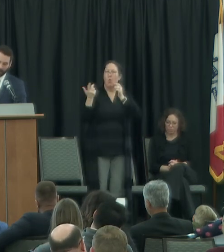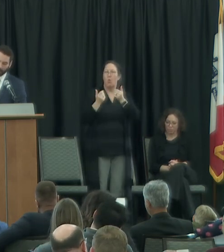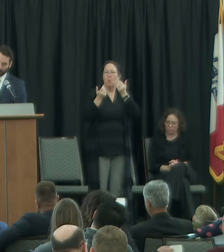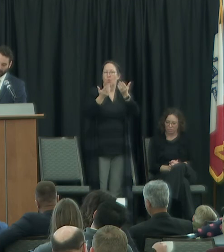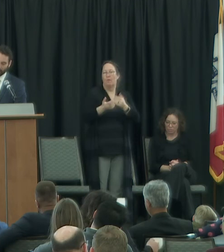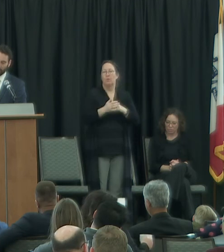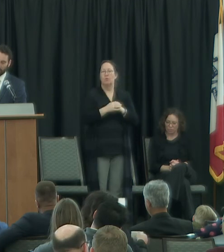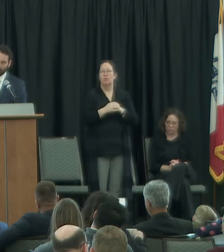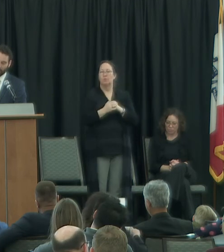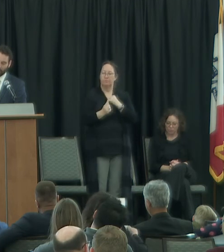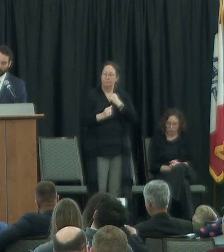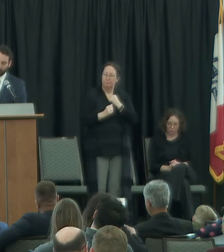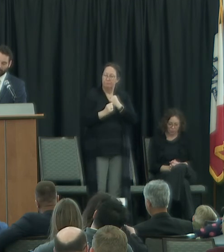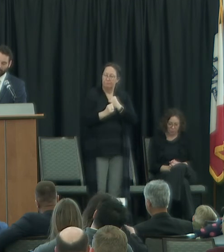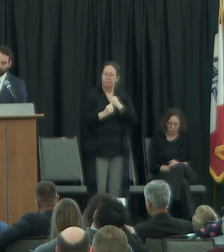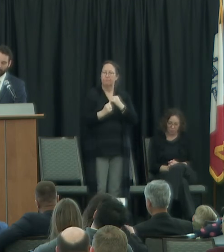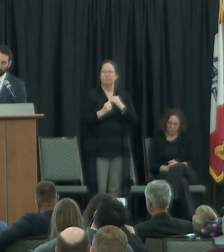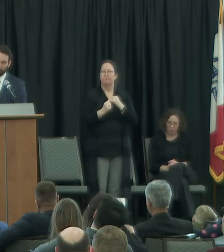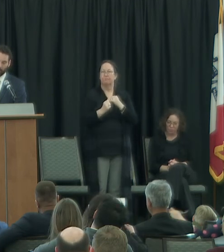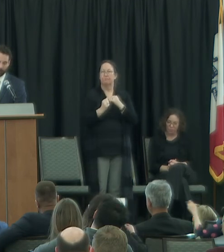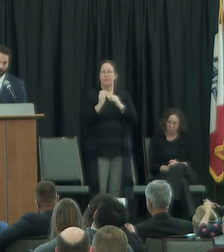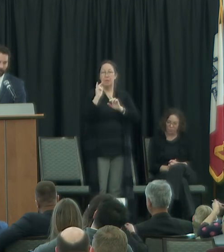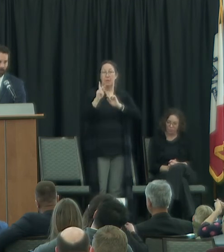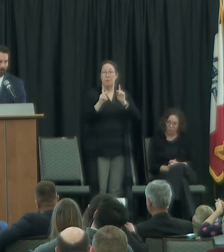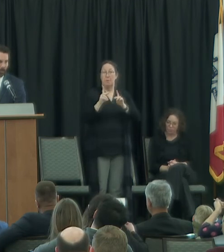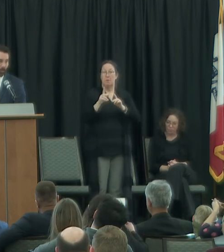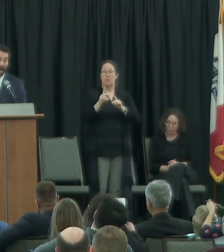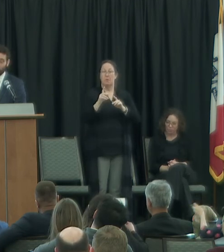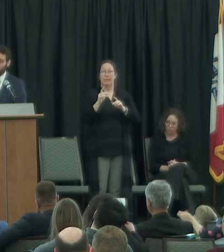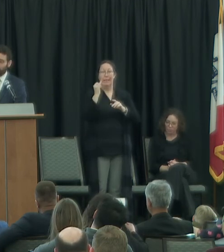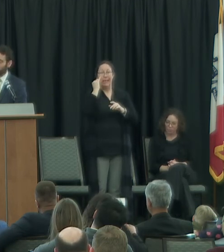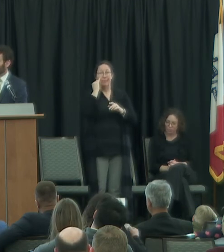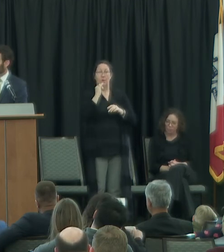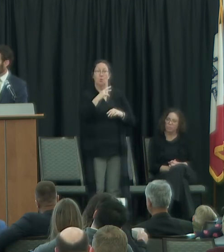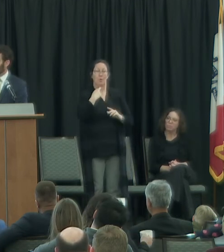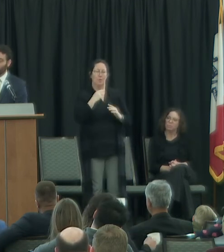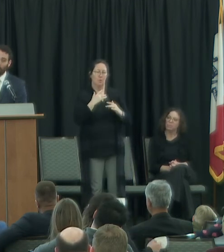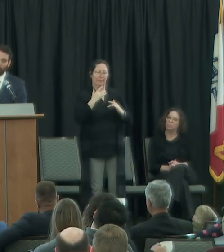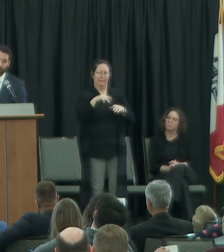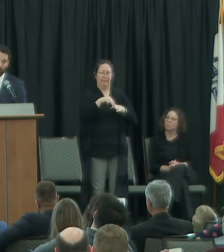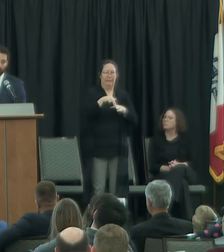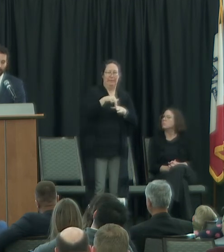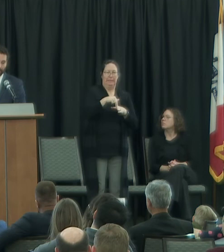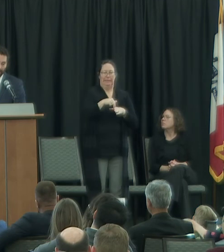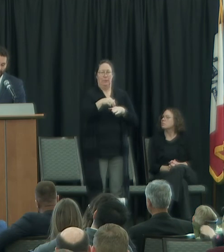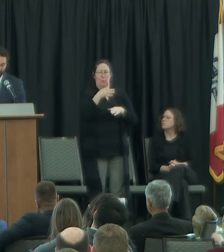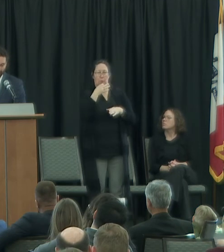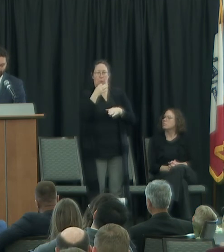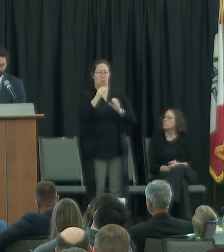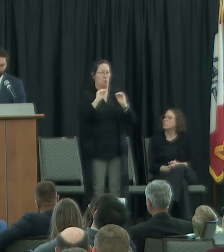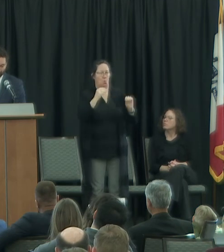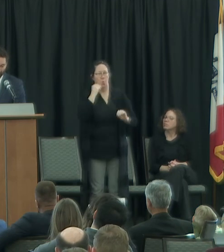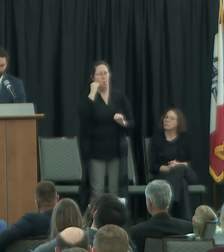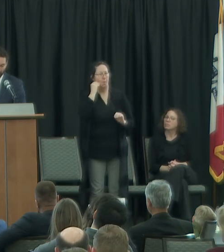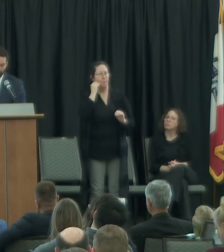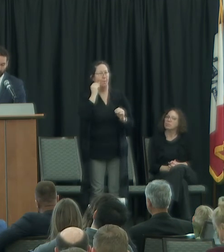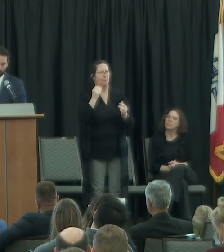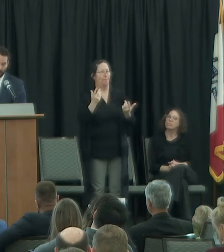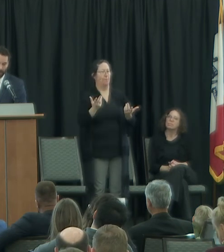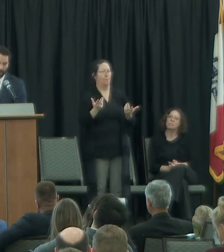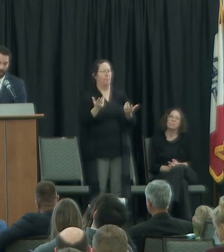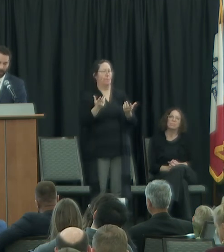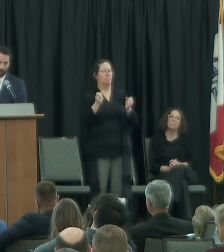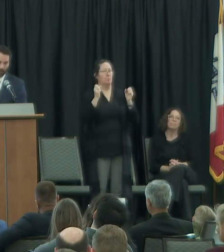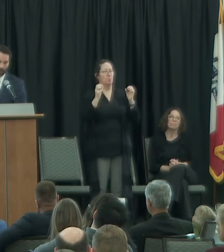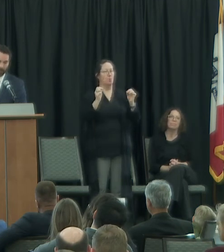that assist people who find themselves either at risk or chronically homeless. So it's an issue